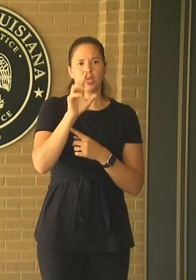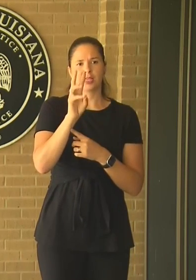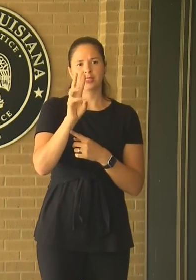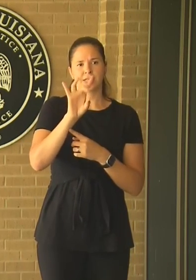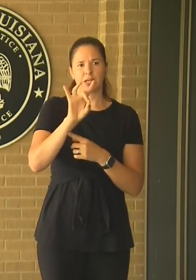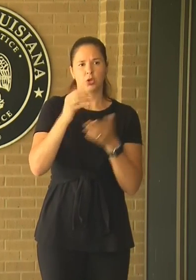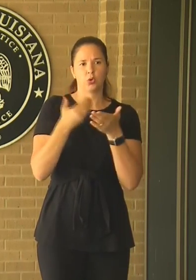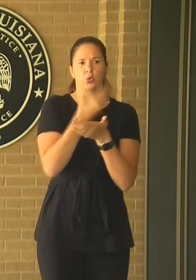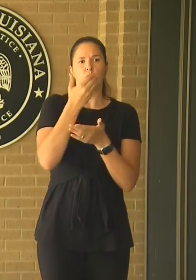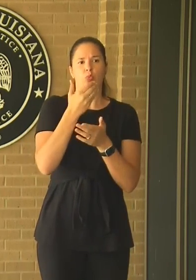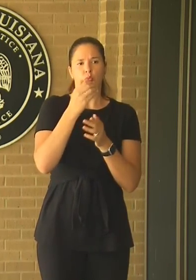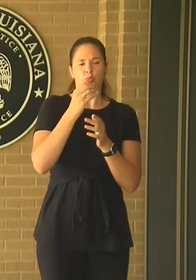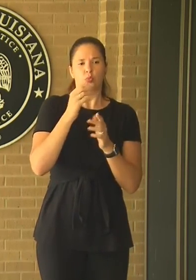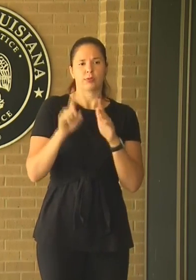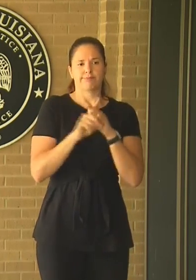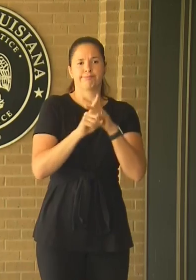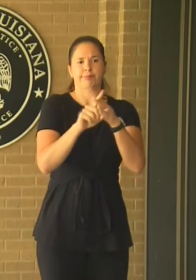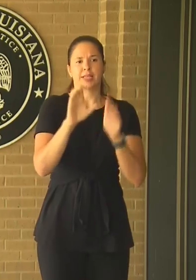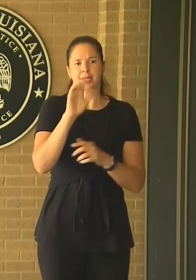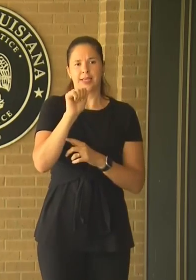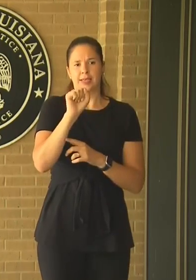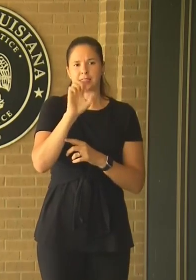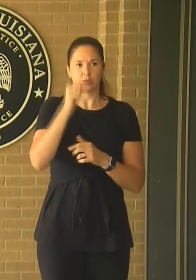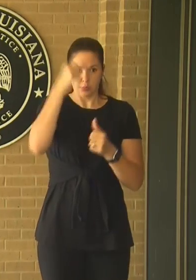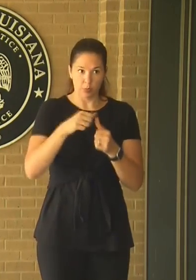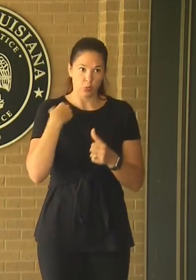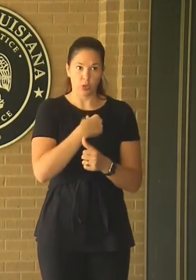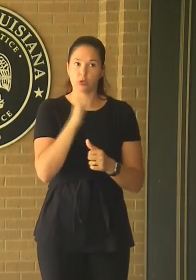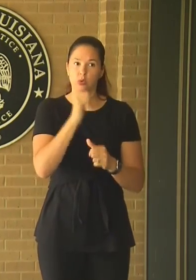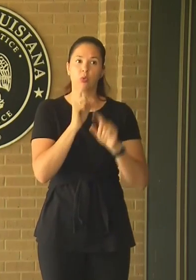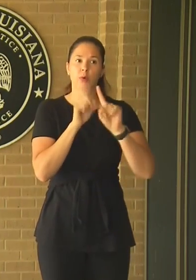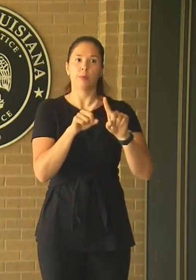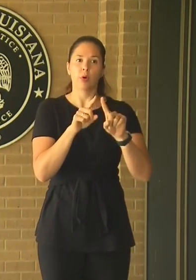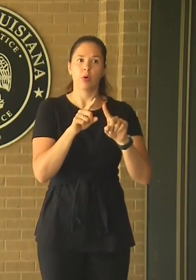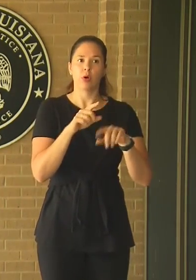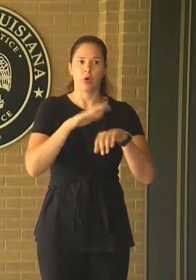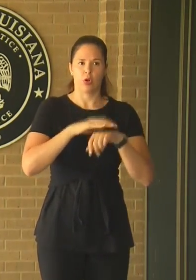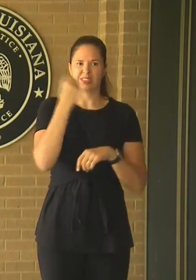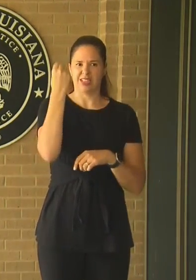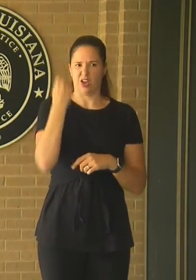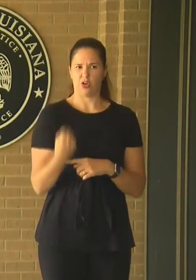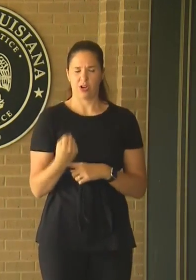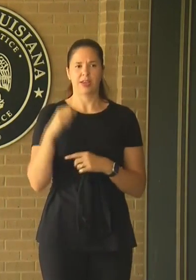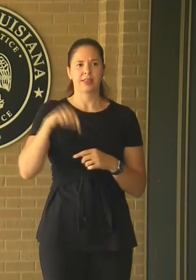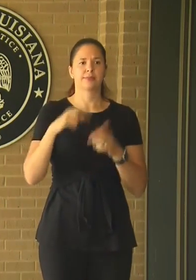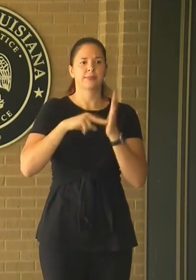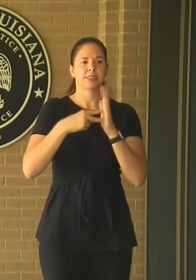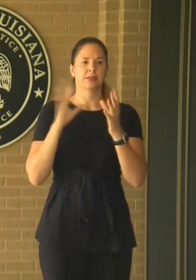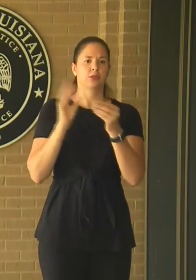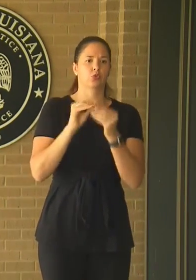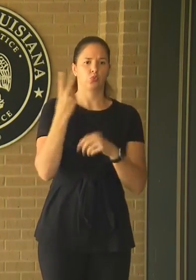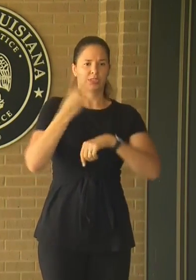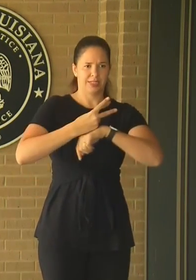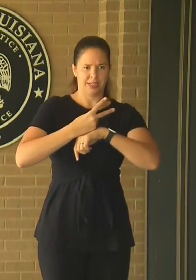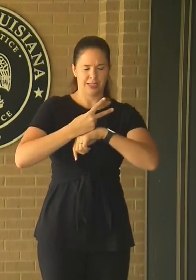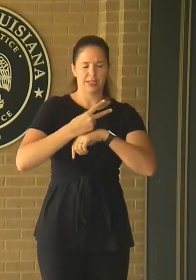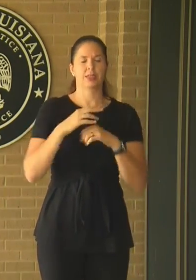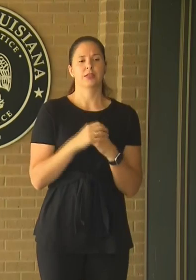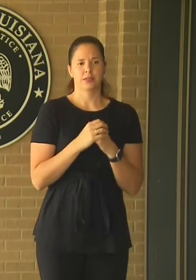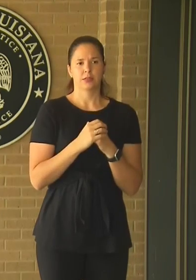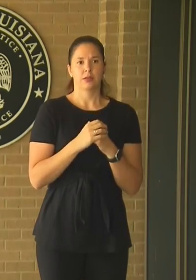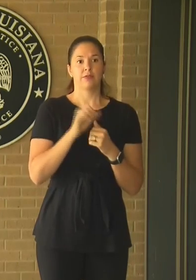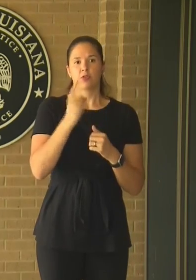1,168 new cases. Now remember, we don't report on Saturday, so this is a two-day total. And so